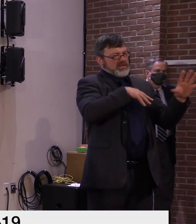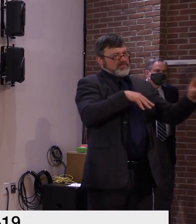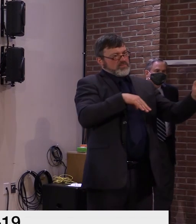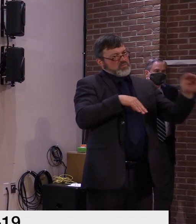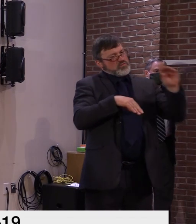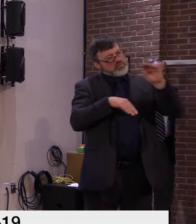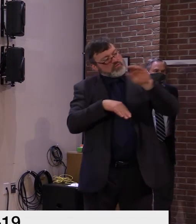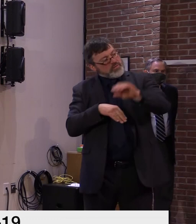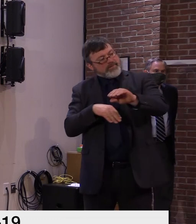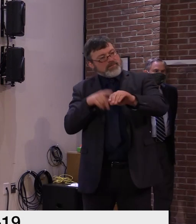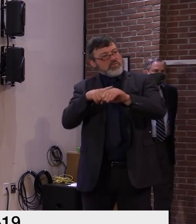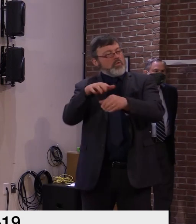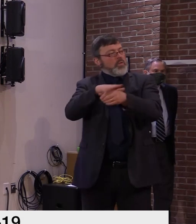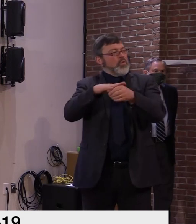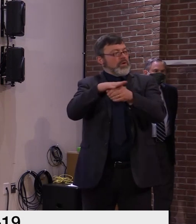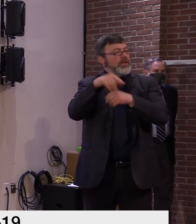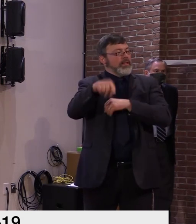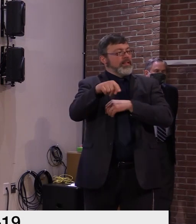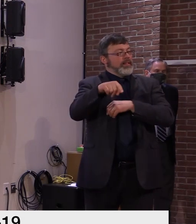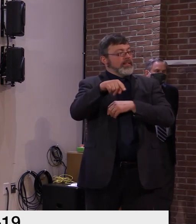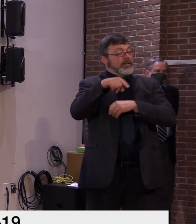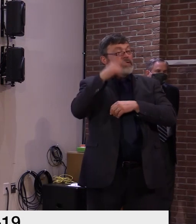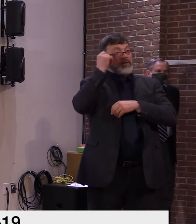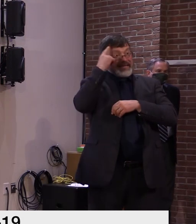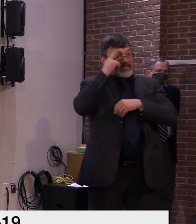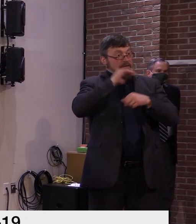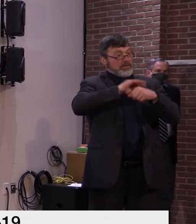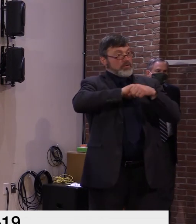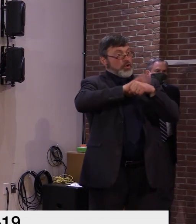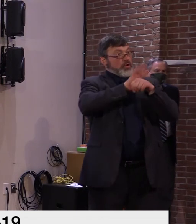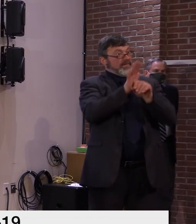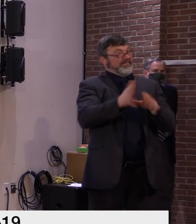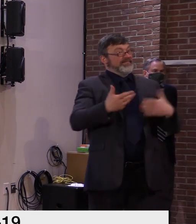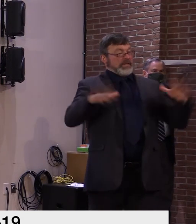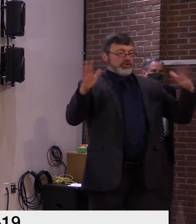the way that we're looking at it at the community level